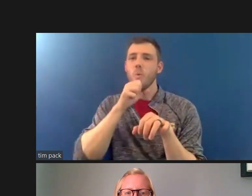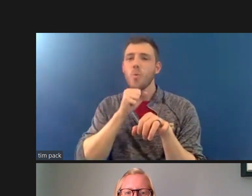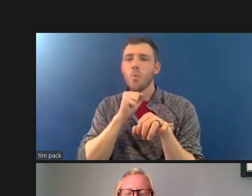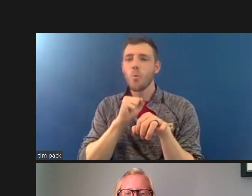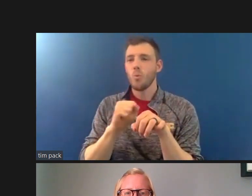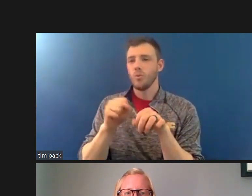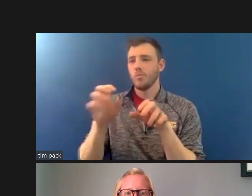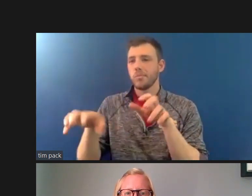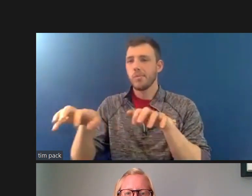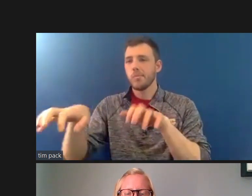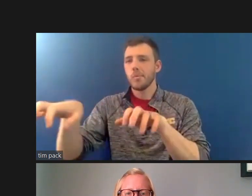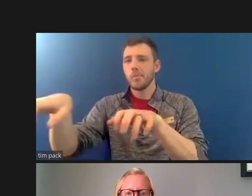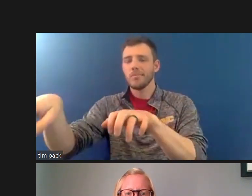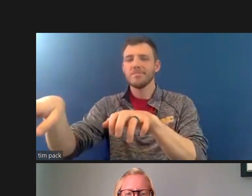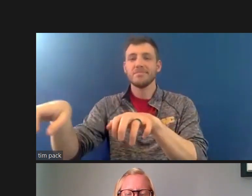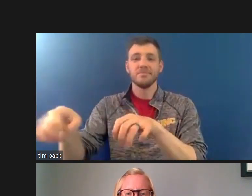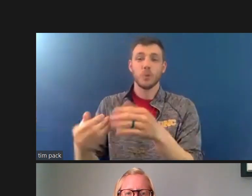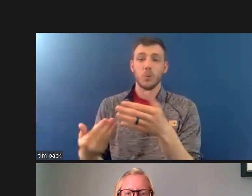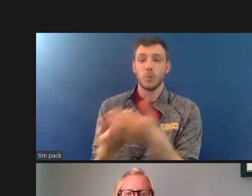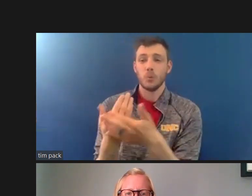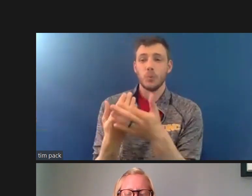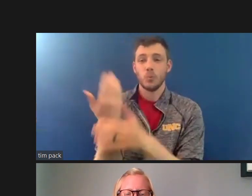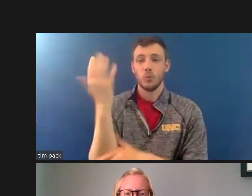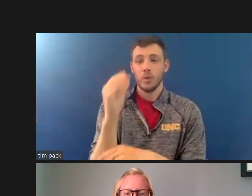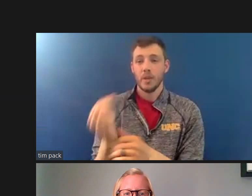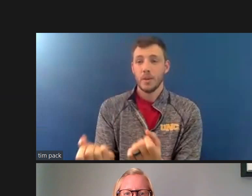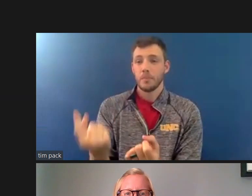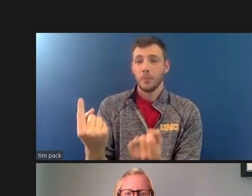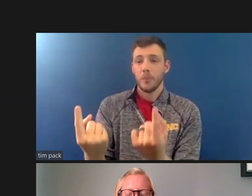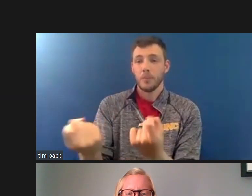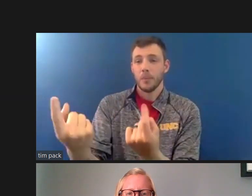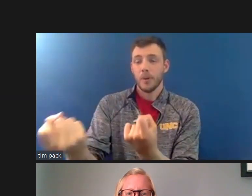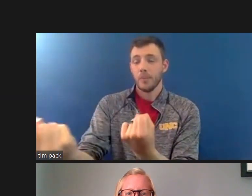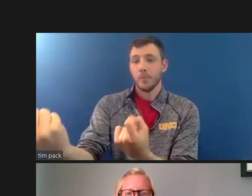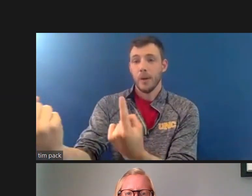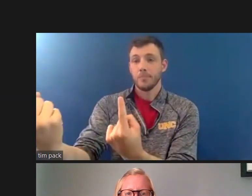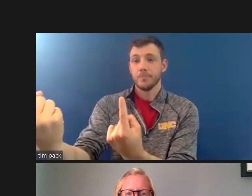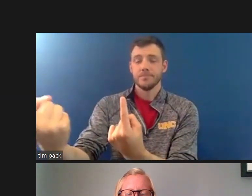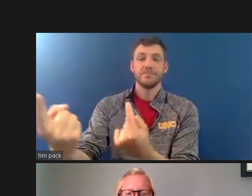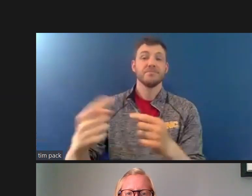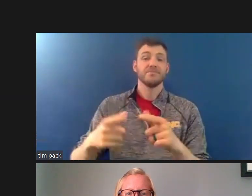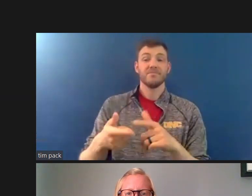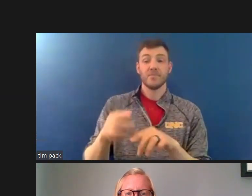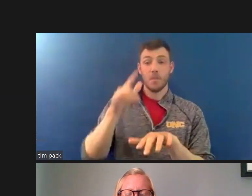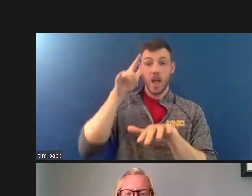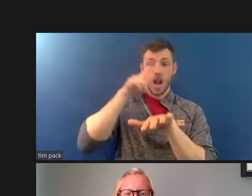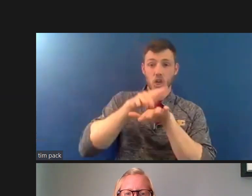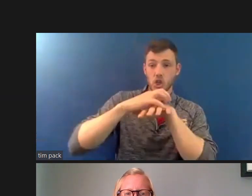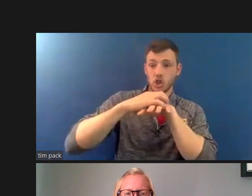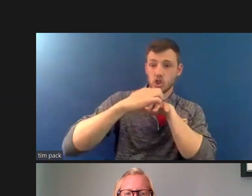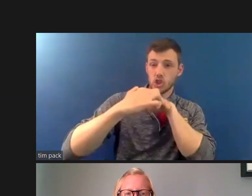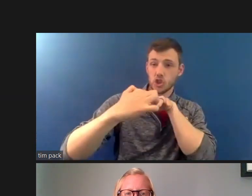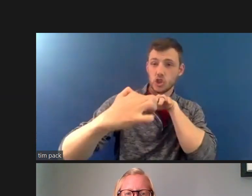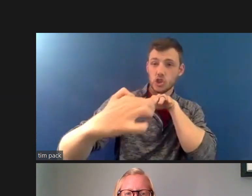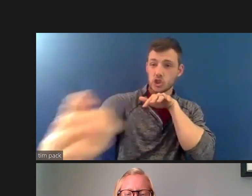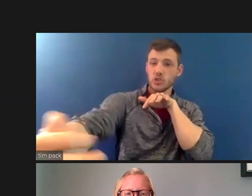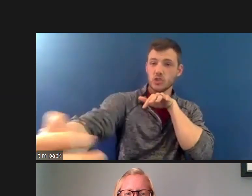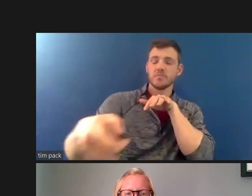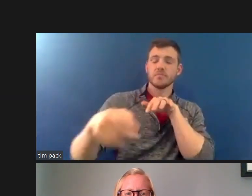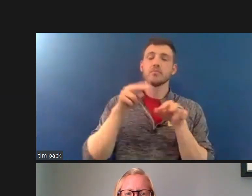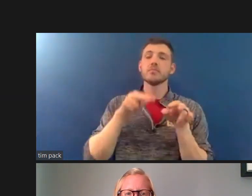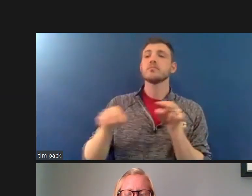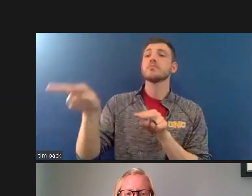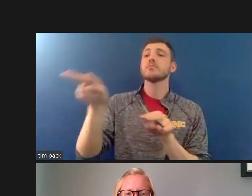forest proper and the open space of the scar. Ralph stood, one hand against a gray trunk, and screwed up his eyes against